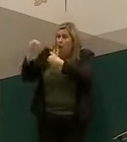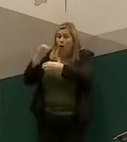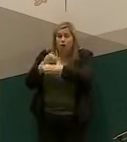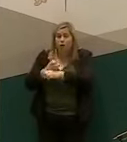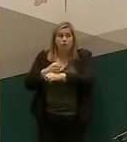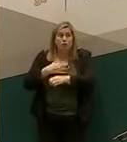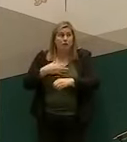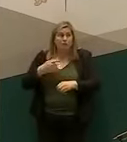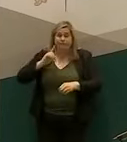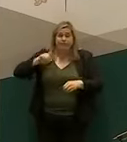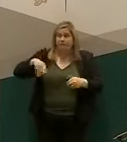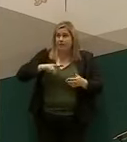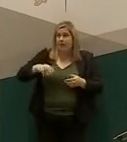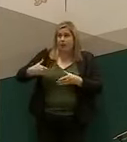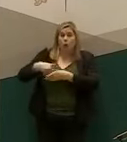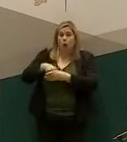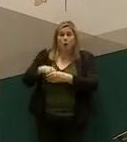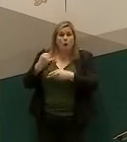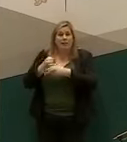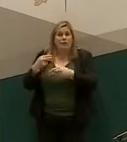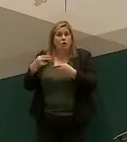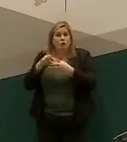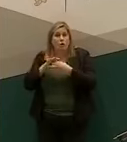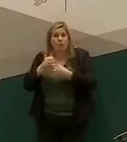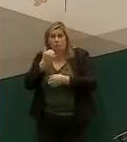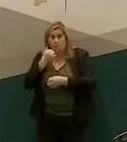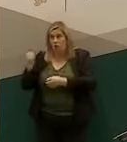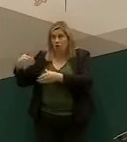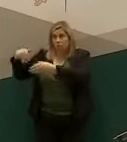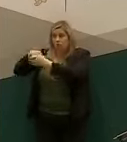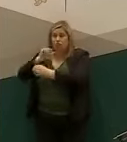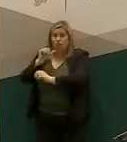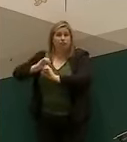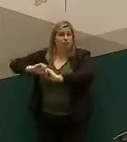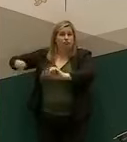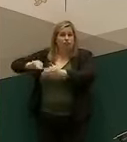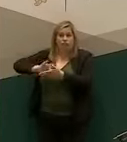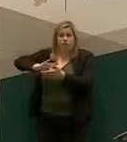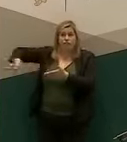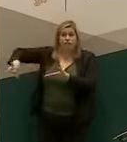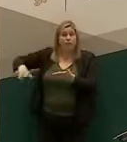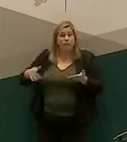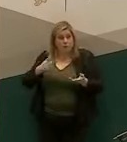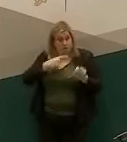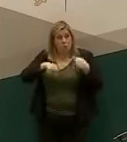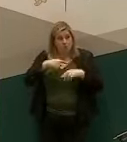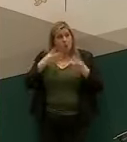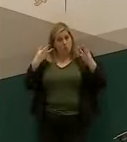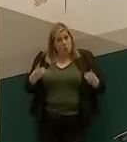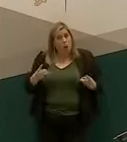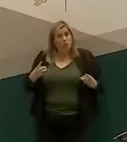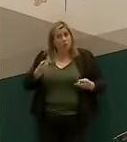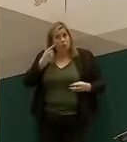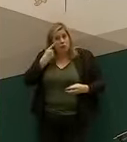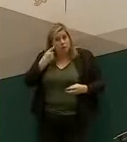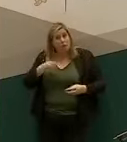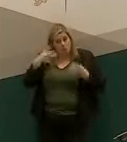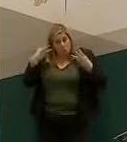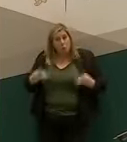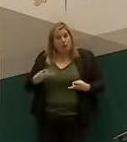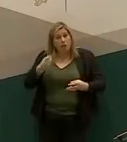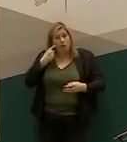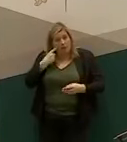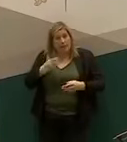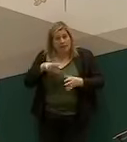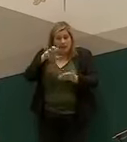aren't even included in their mortality data. So it's something we want to track, we want to trace, we want to detect outbreaks